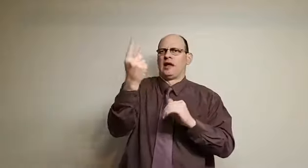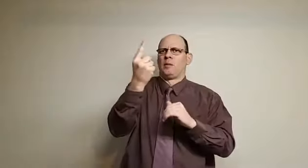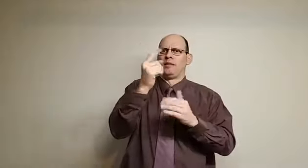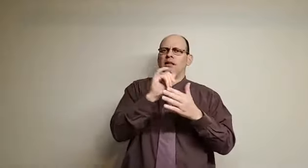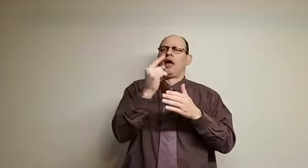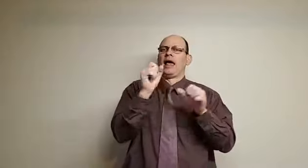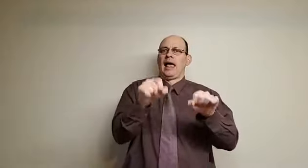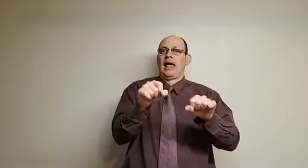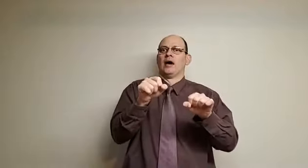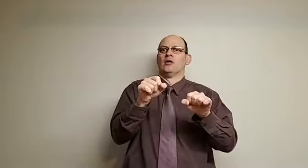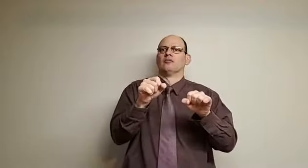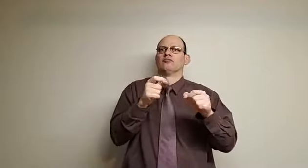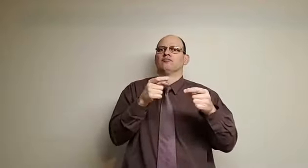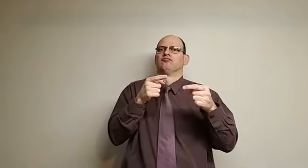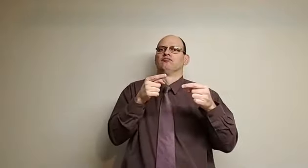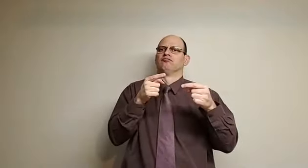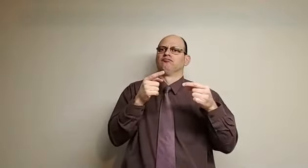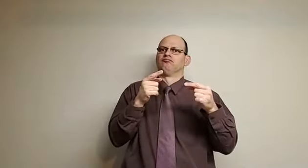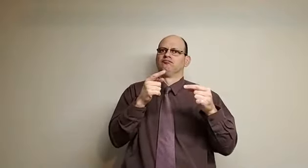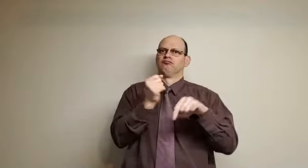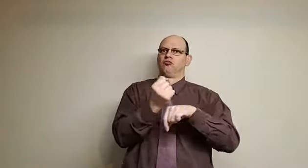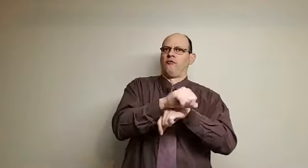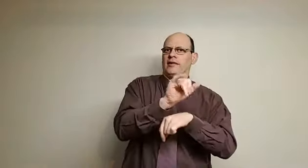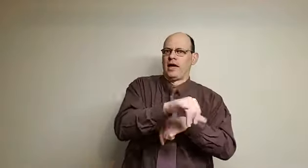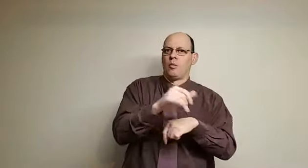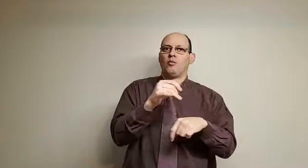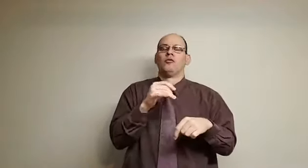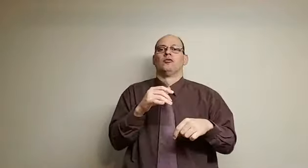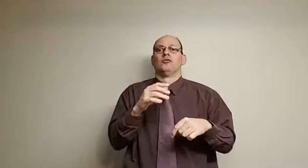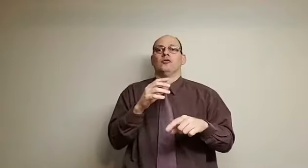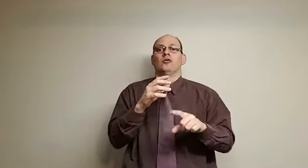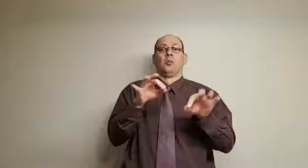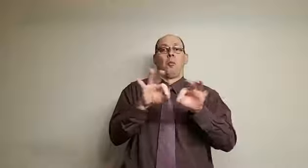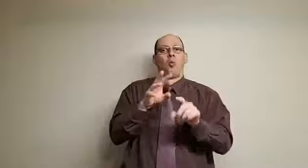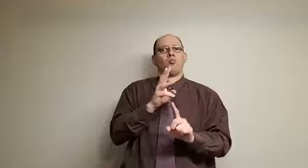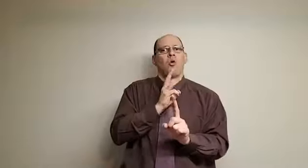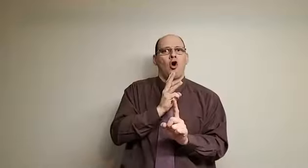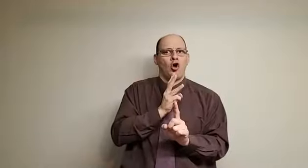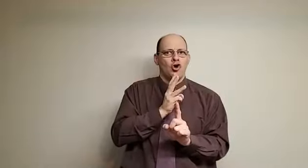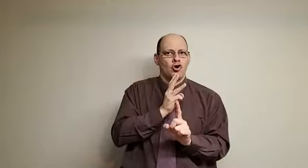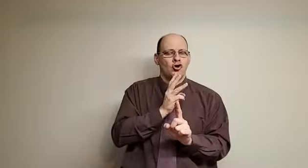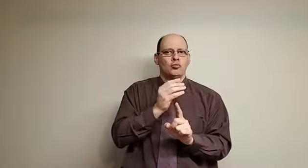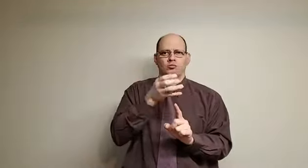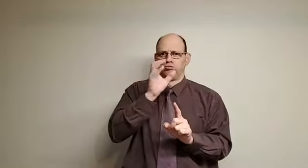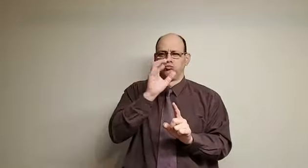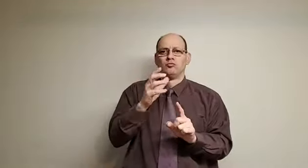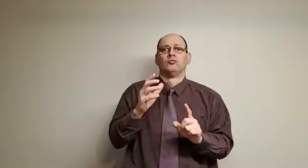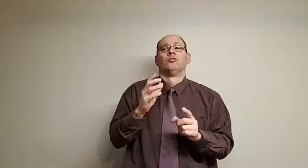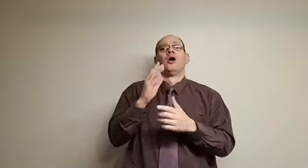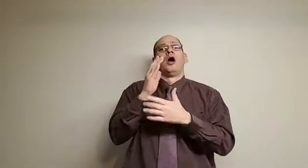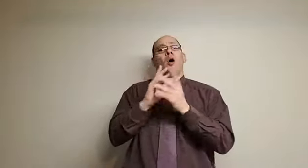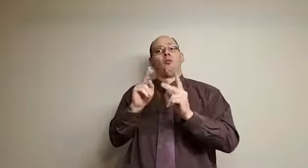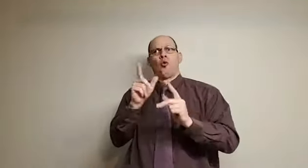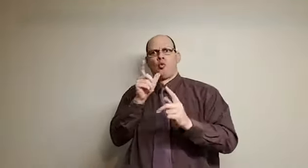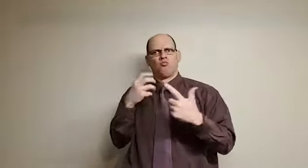diabetes or some sort of health condition and that's understandable the thing is you can